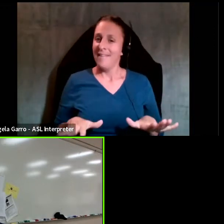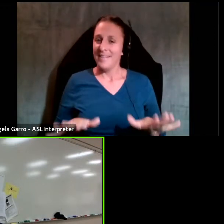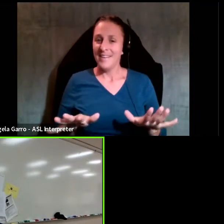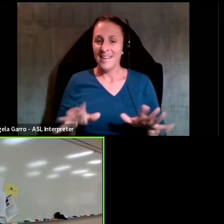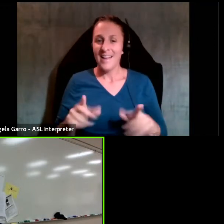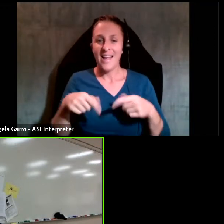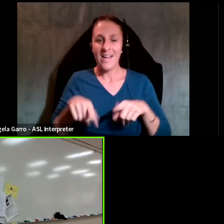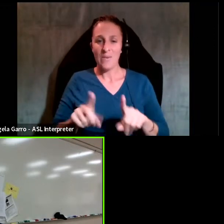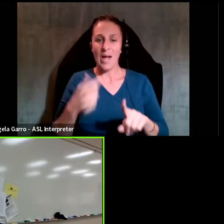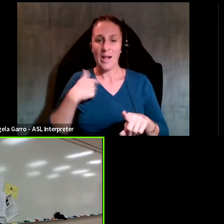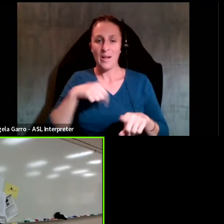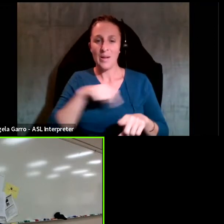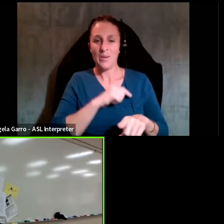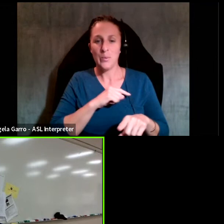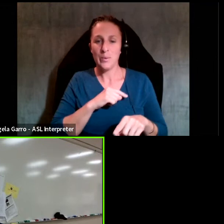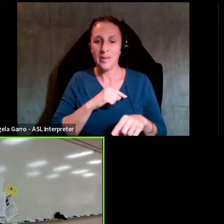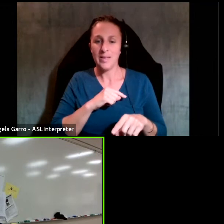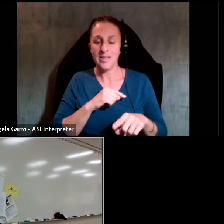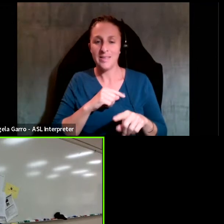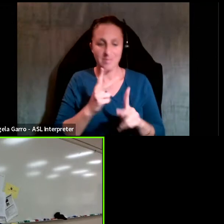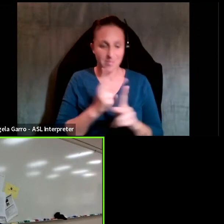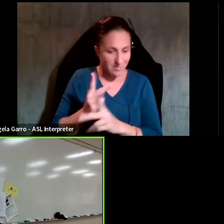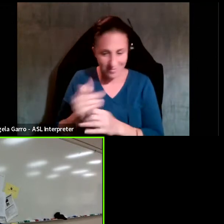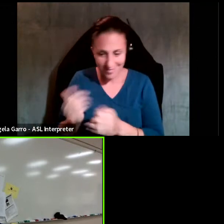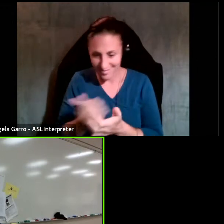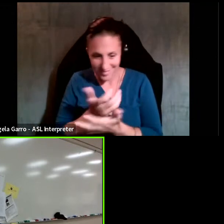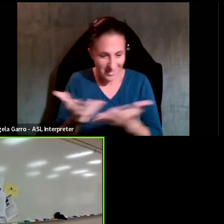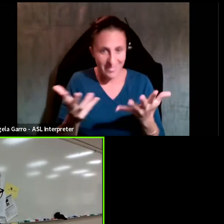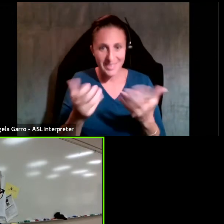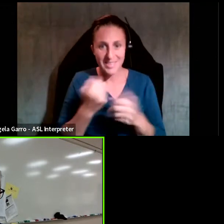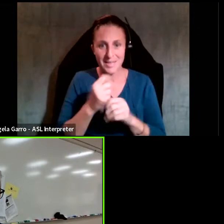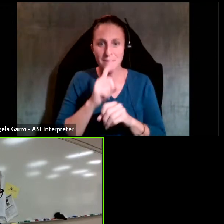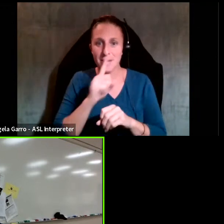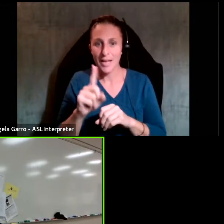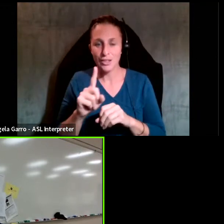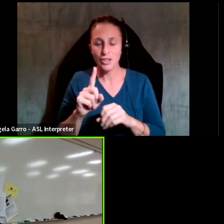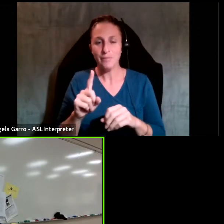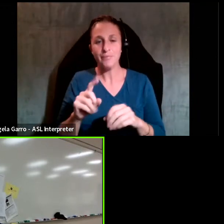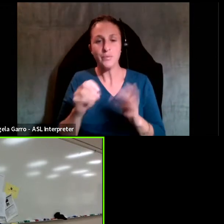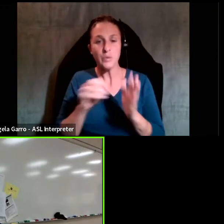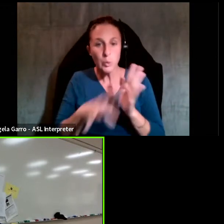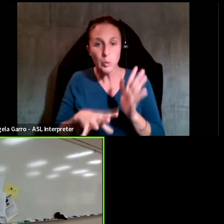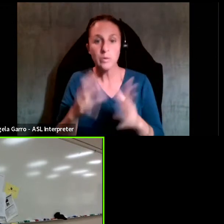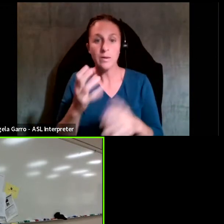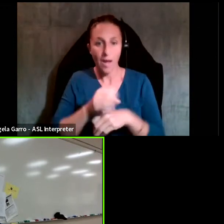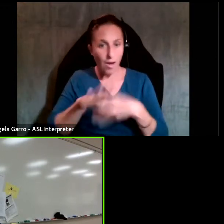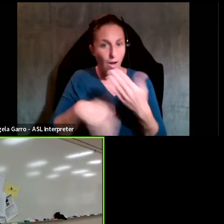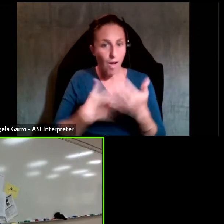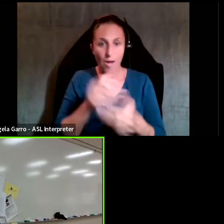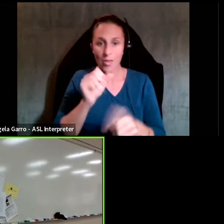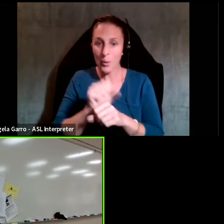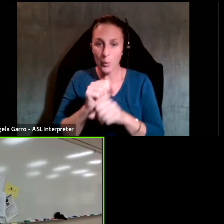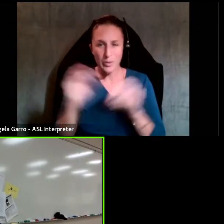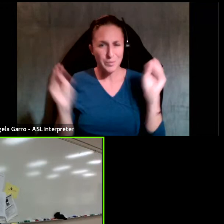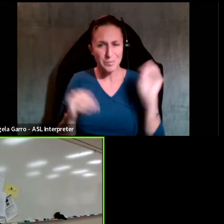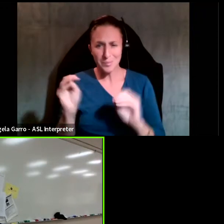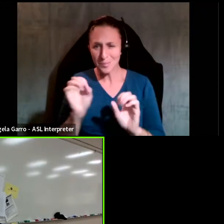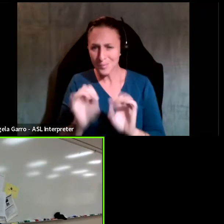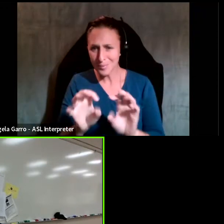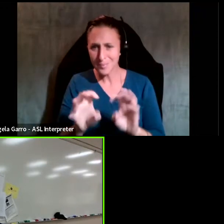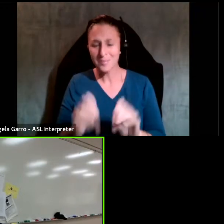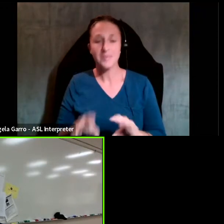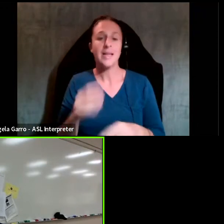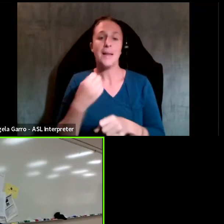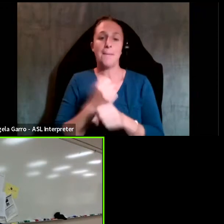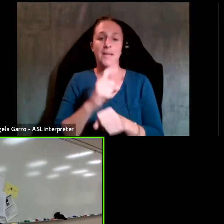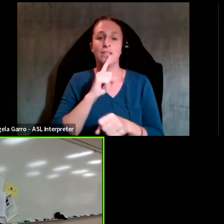as we scrambled to make sure that students got all their work put in and made sure